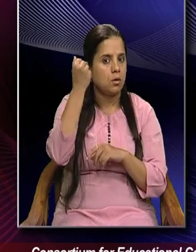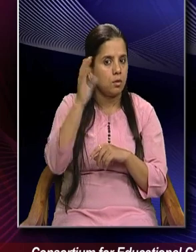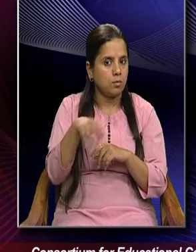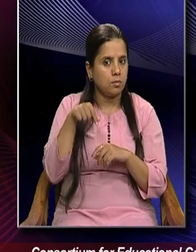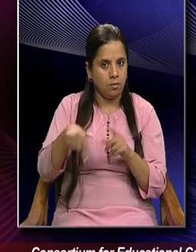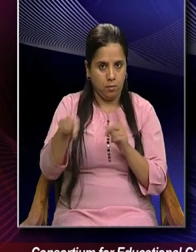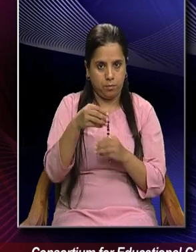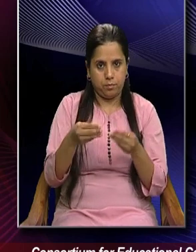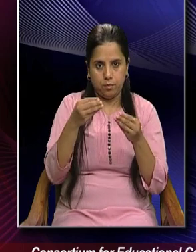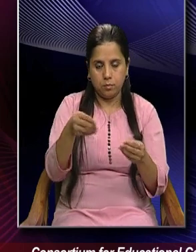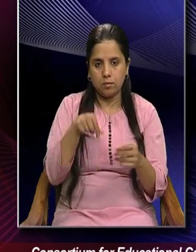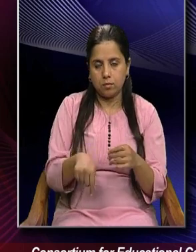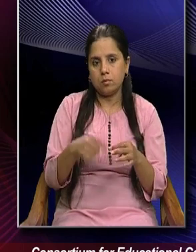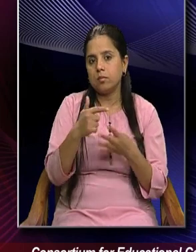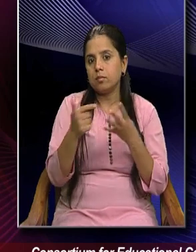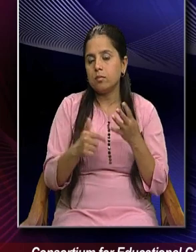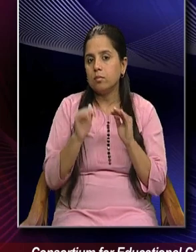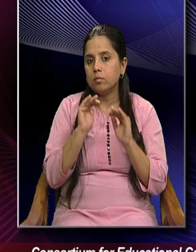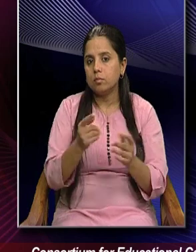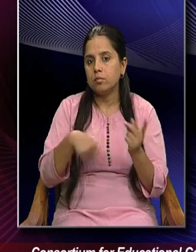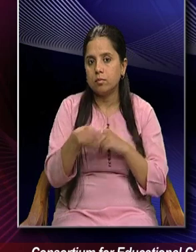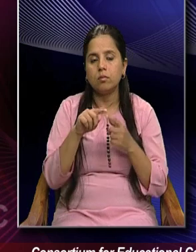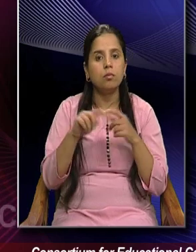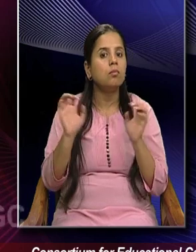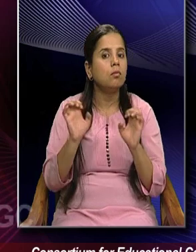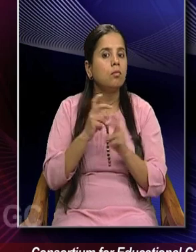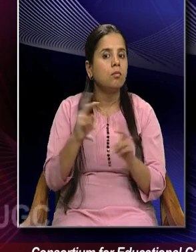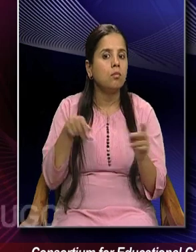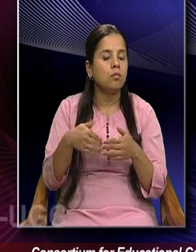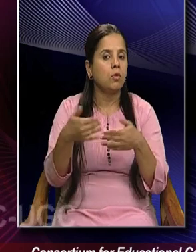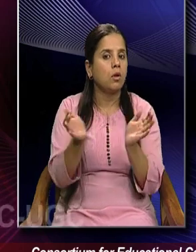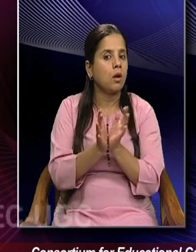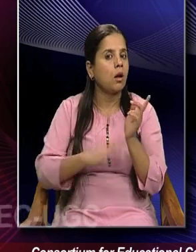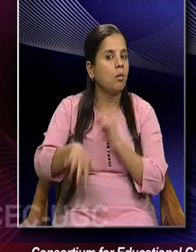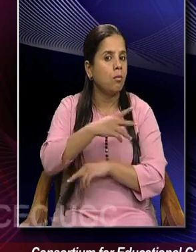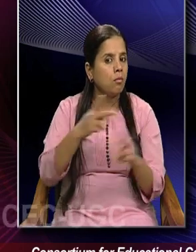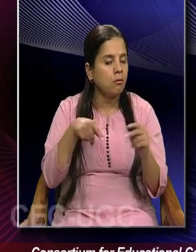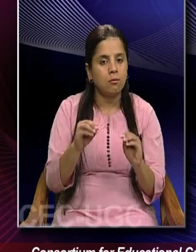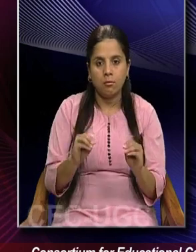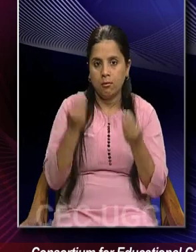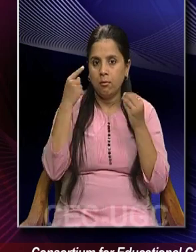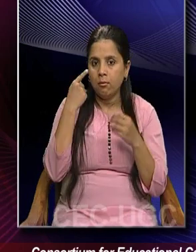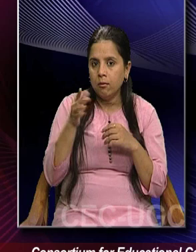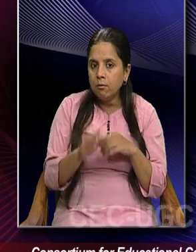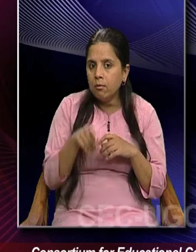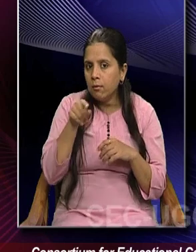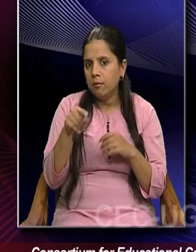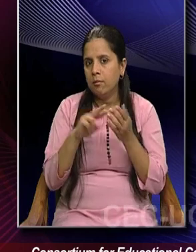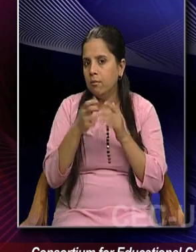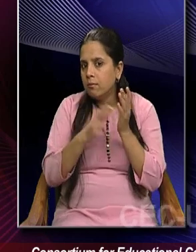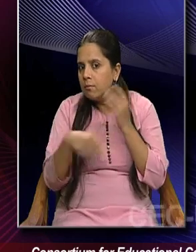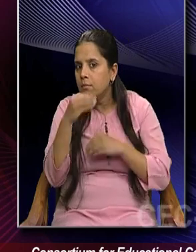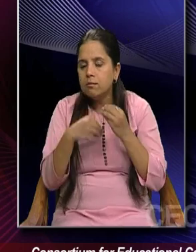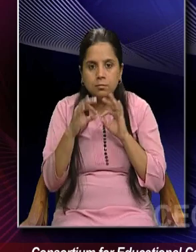organization delivering food assistance in emergencies and working with communities to improve nutrition and